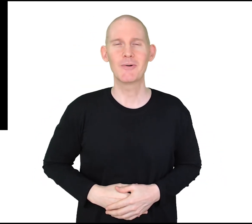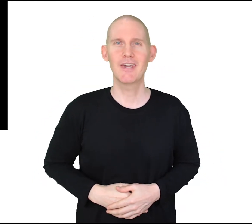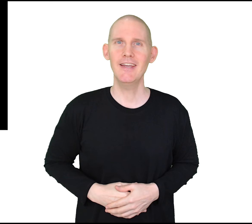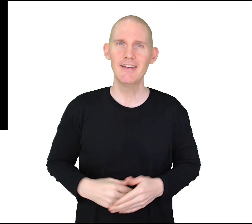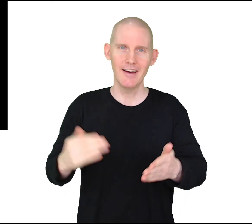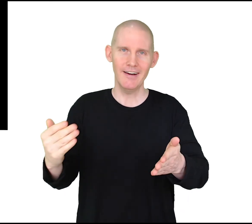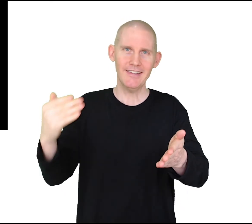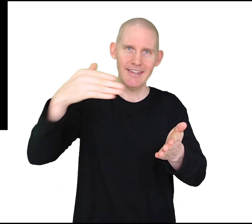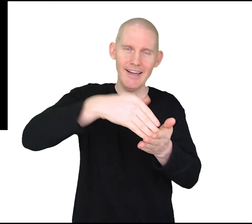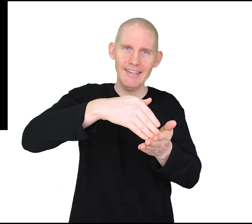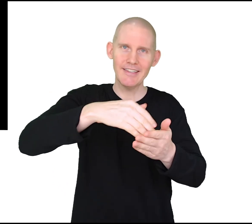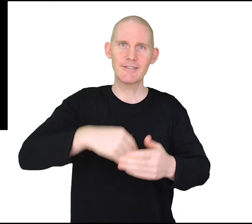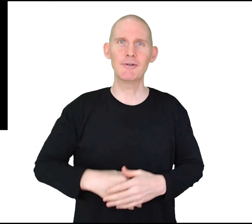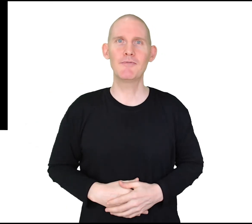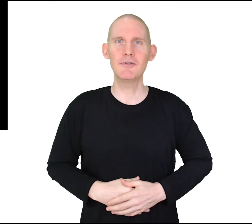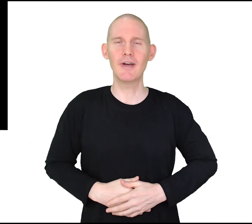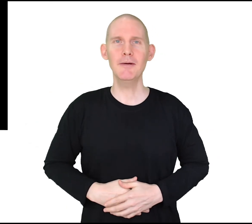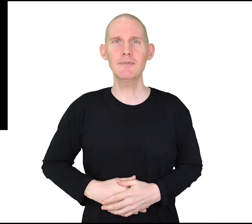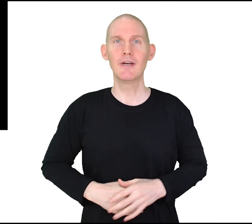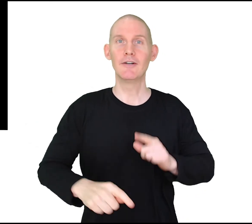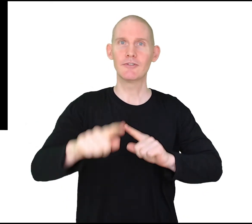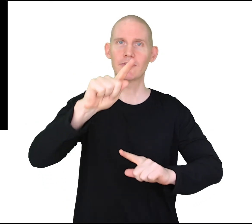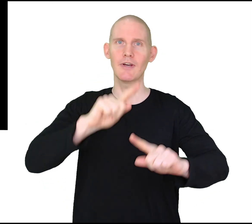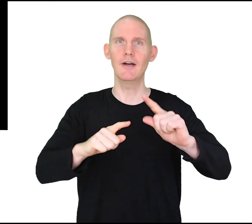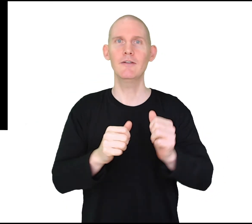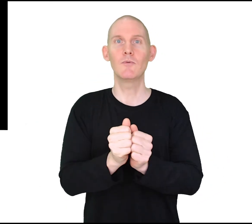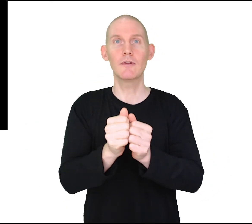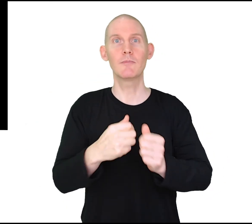Okay, again, let's do it a few times. Sign with me.